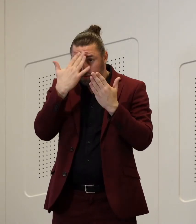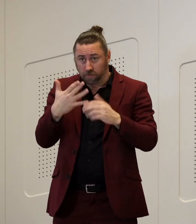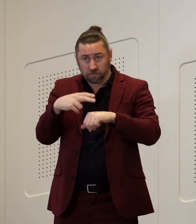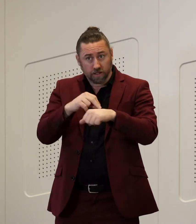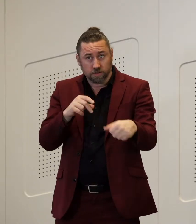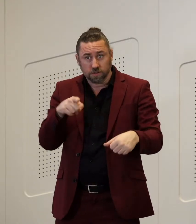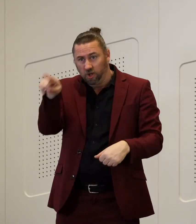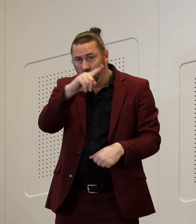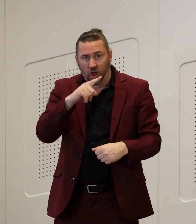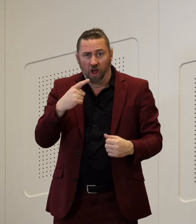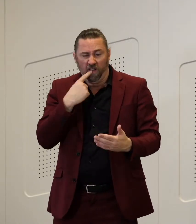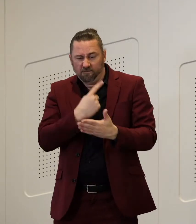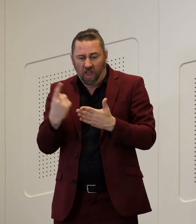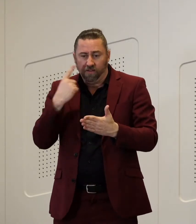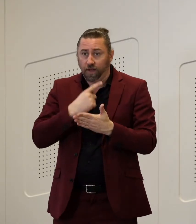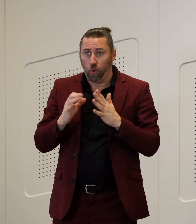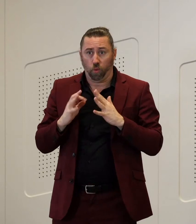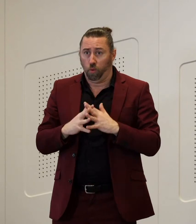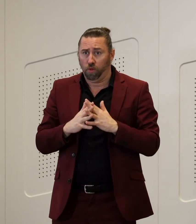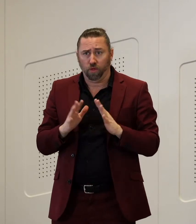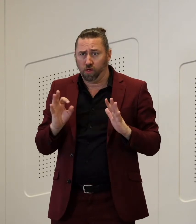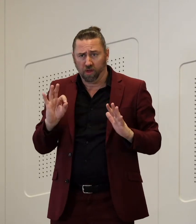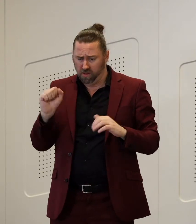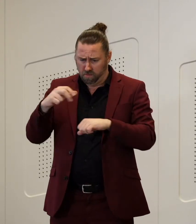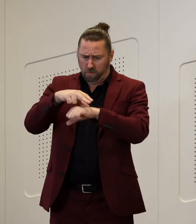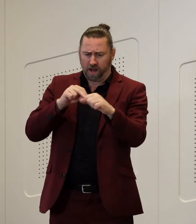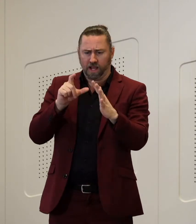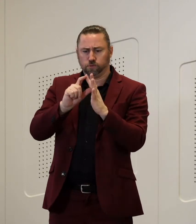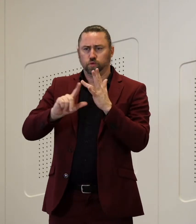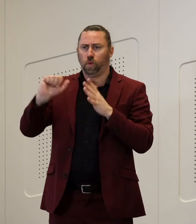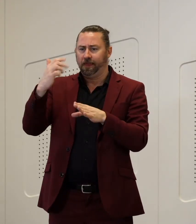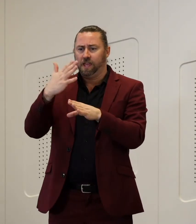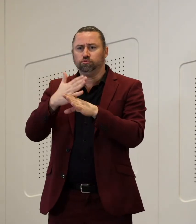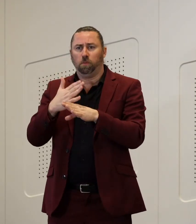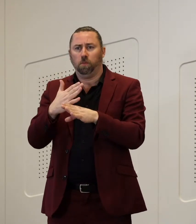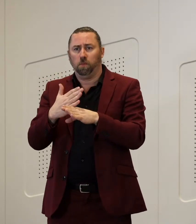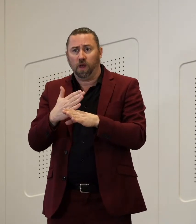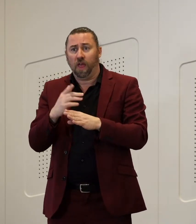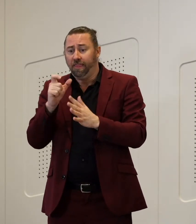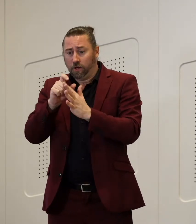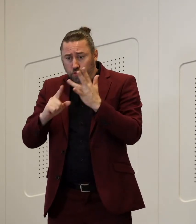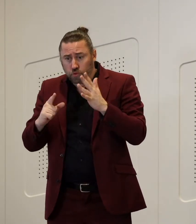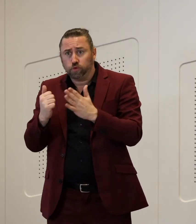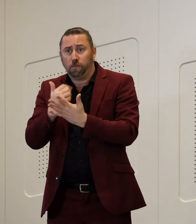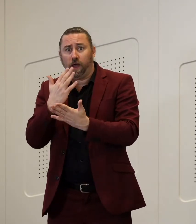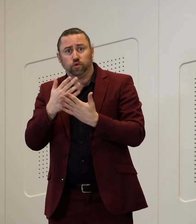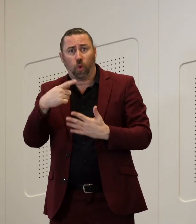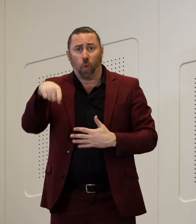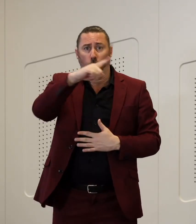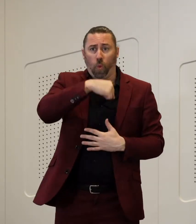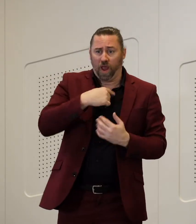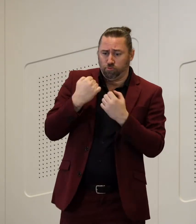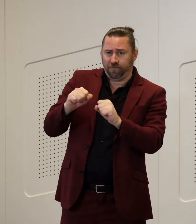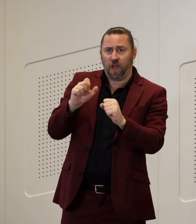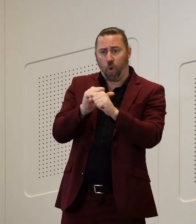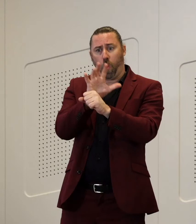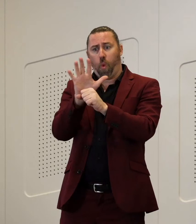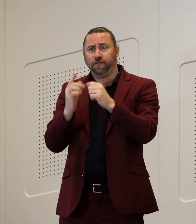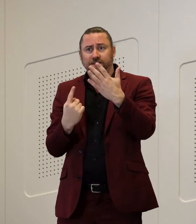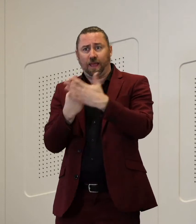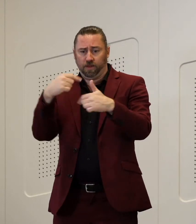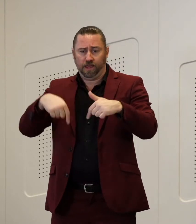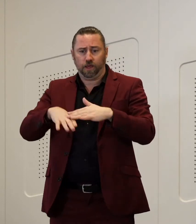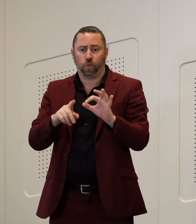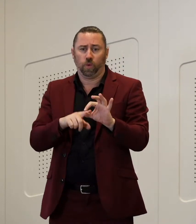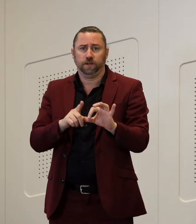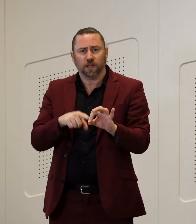our officers on the road. They are just doing their job and they're doing it to keep all of us safe. So please remember that. Also,